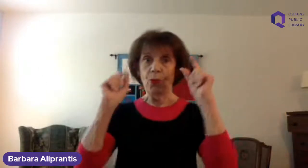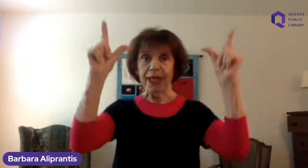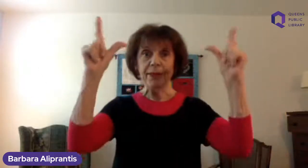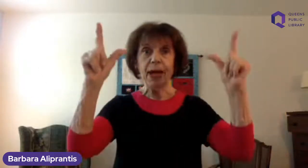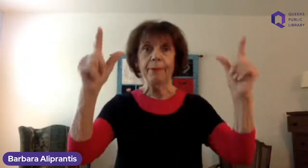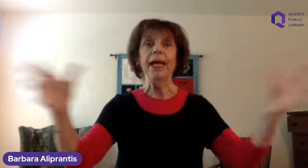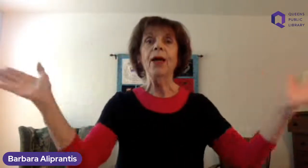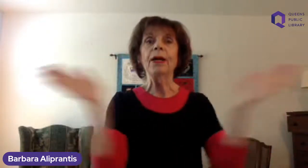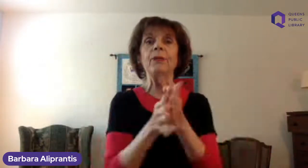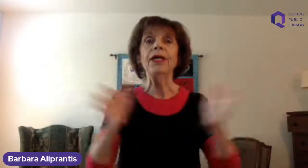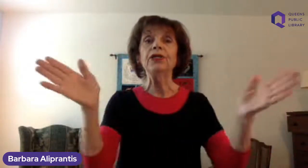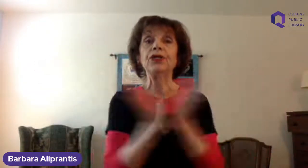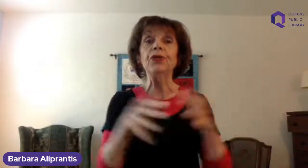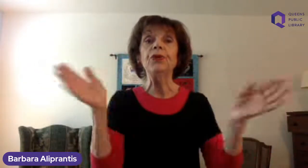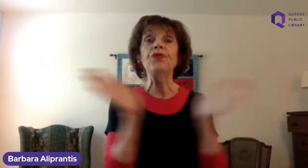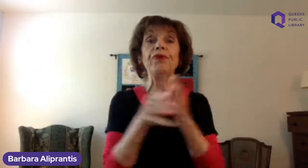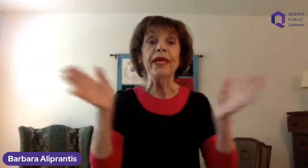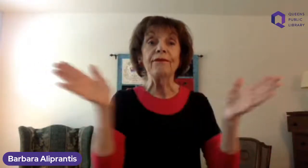wake them up.